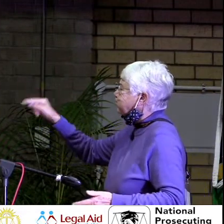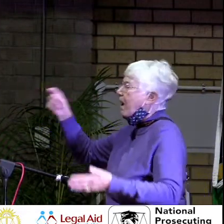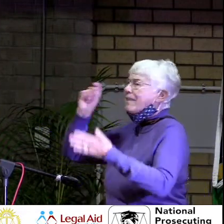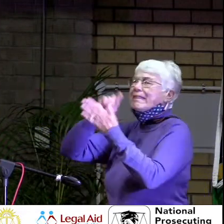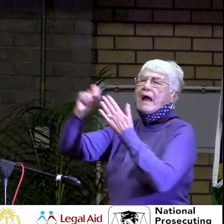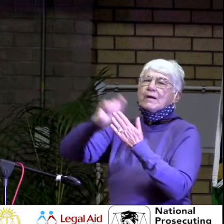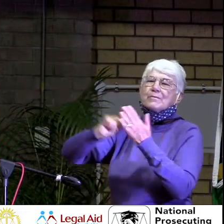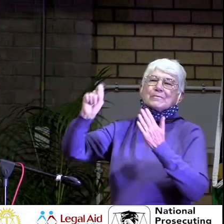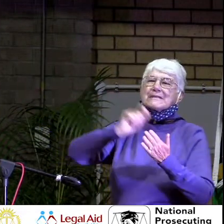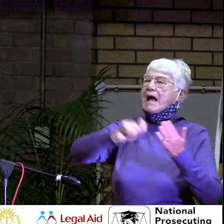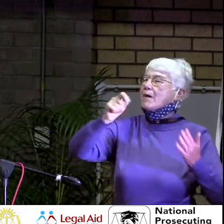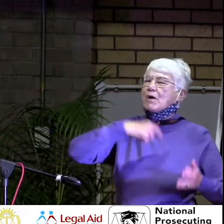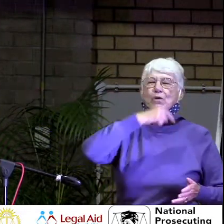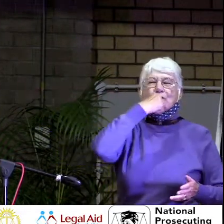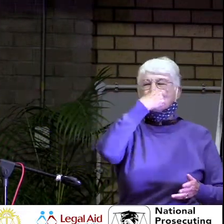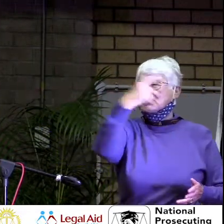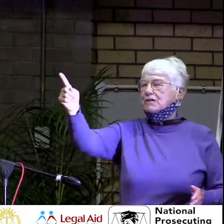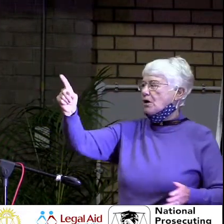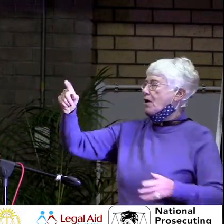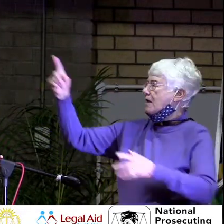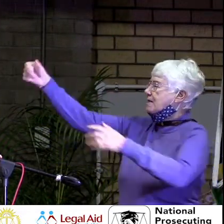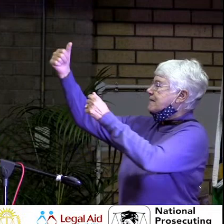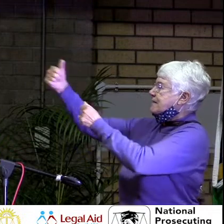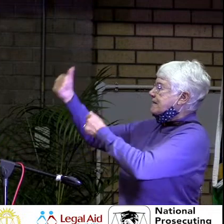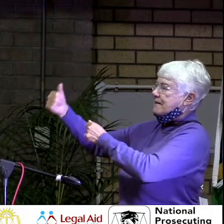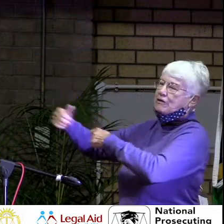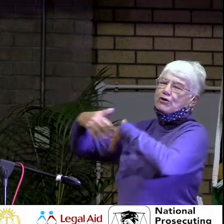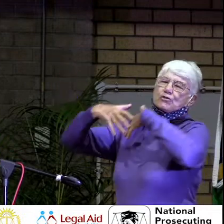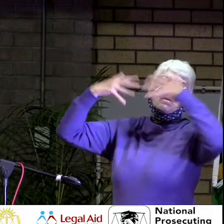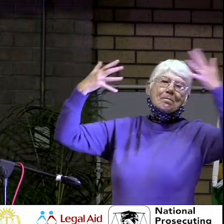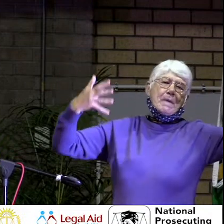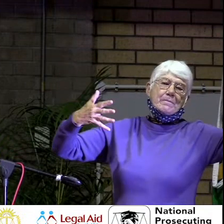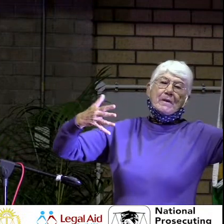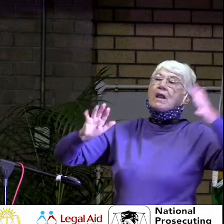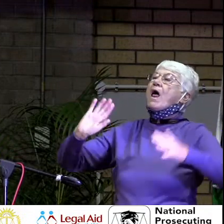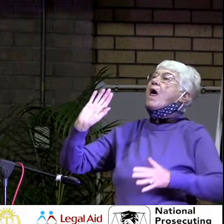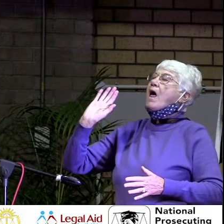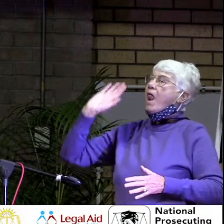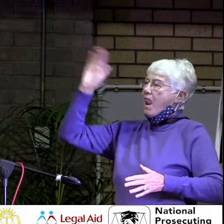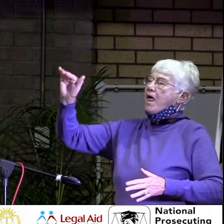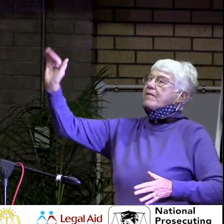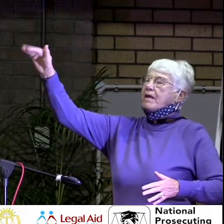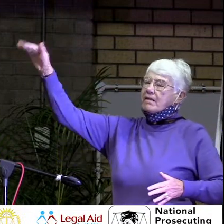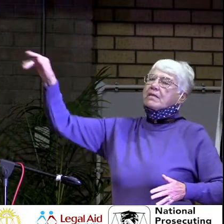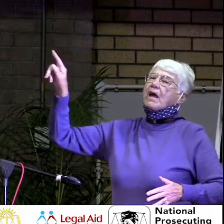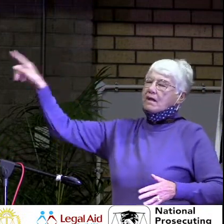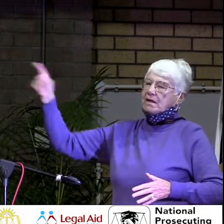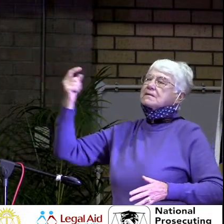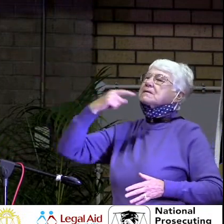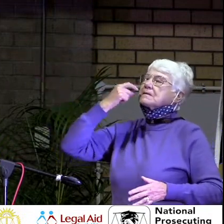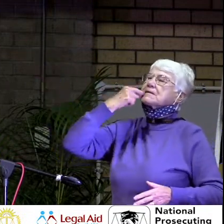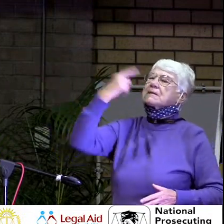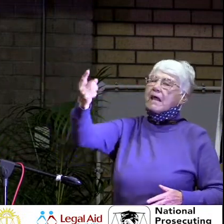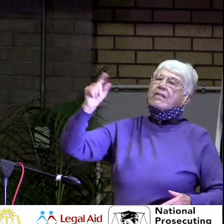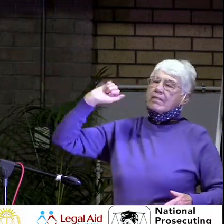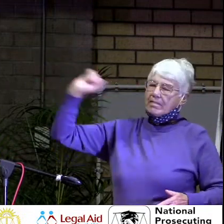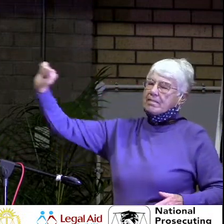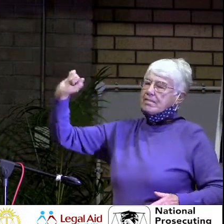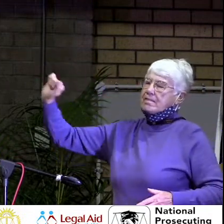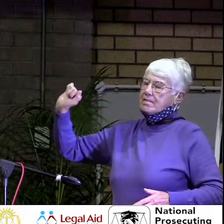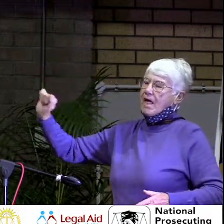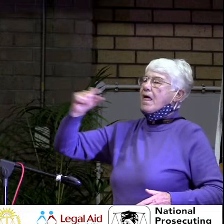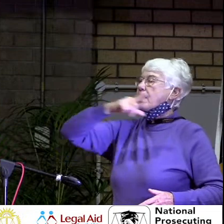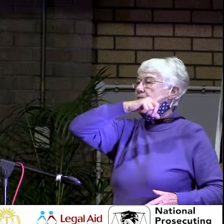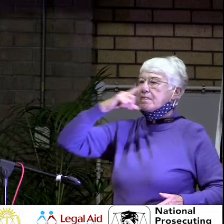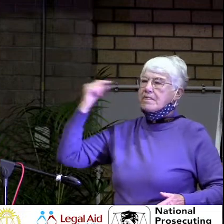of them, all the people on the stage will be speaking so they can introduce themselves. But we've come with a big team of people